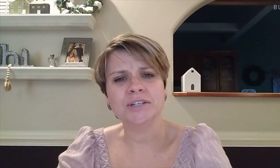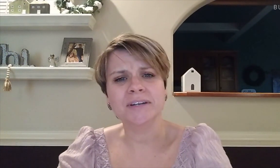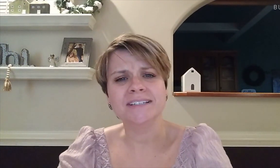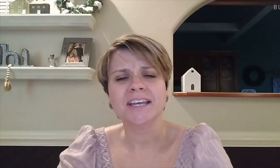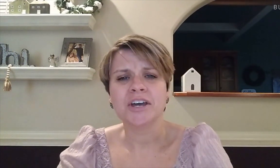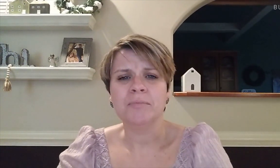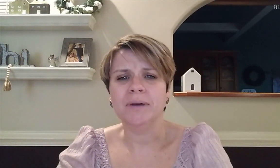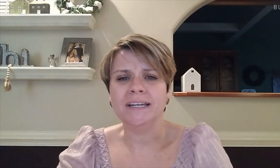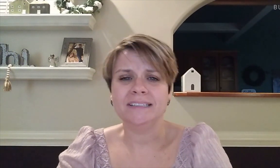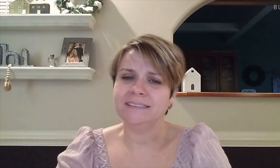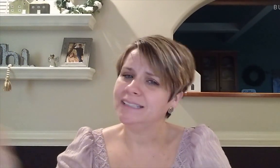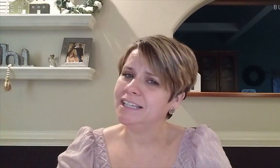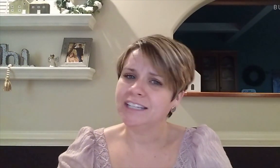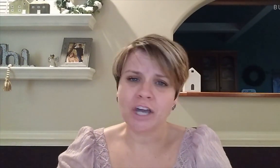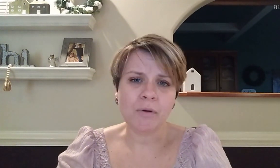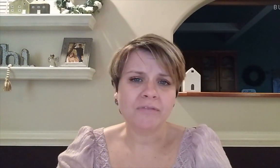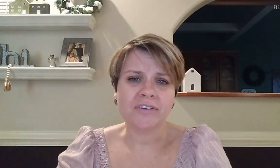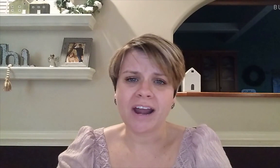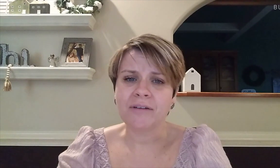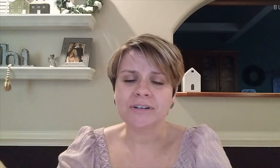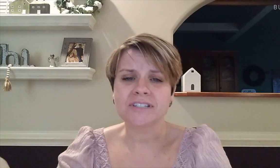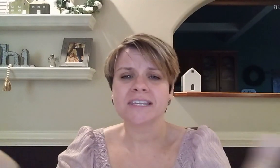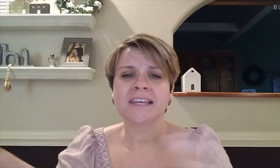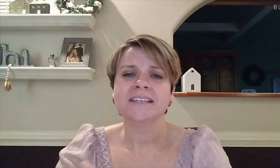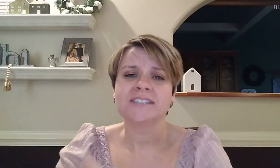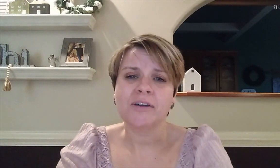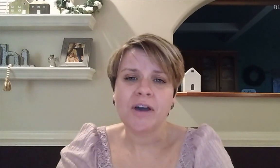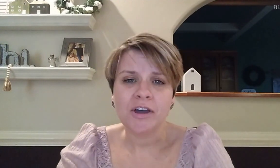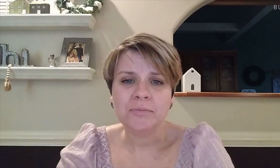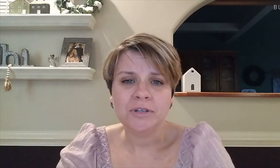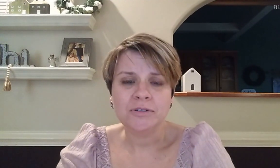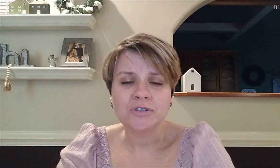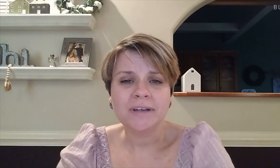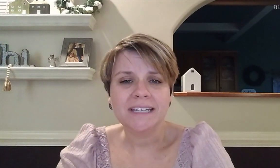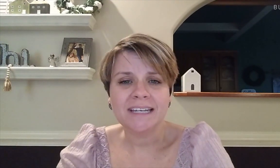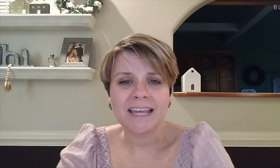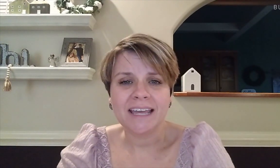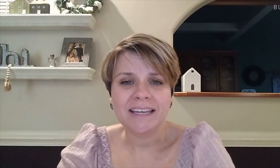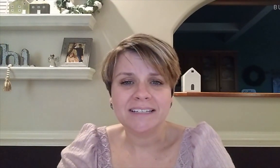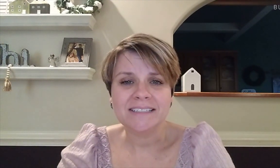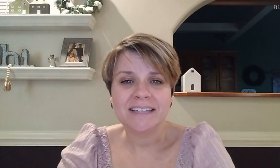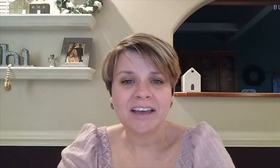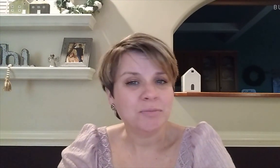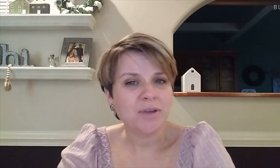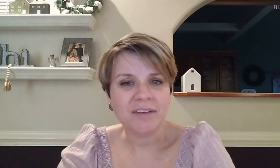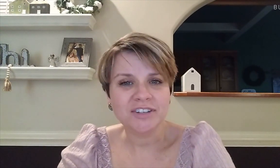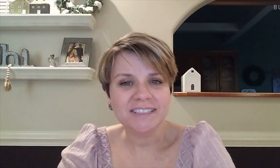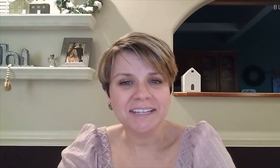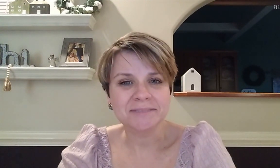it, but it could go on for hours. So I hope you enjoyed it, and I hope you have a good day.